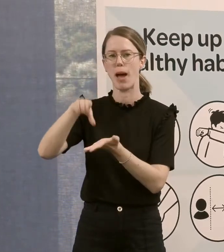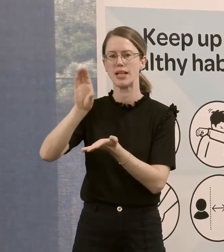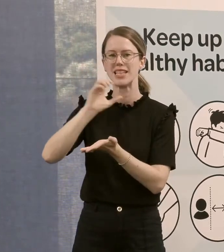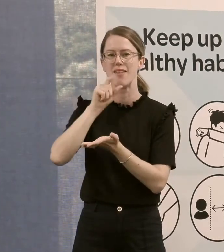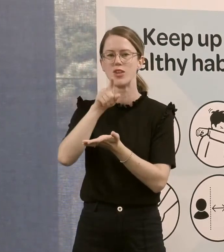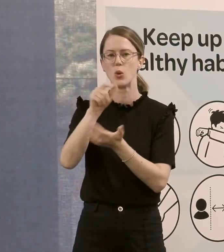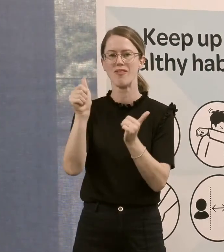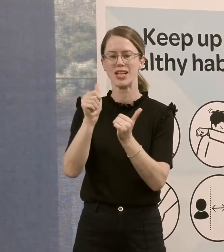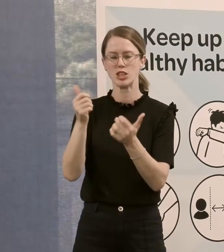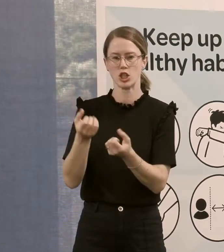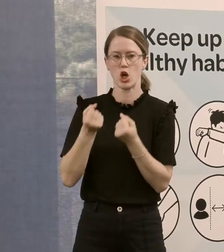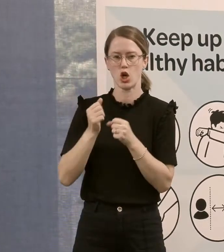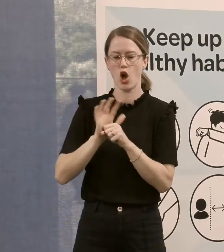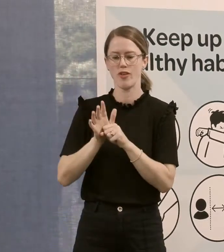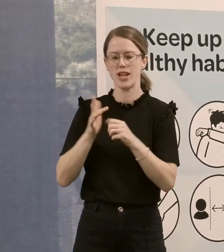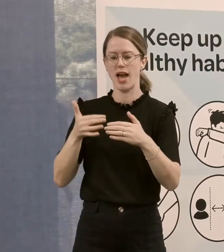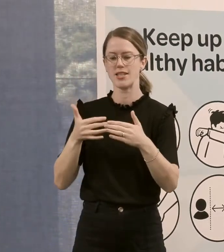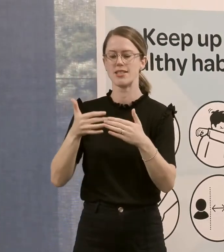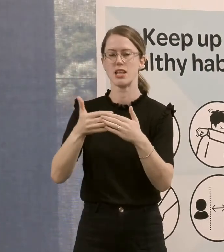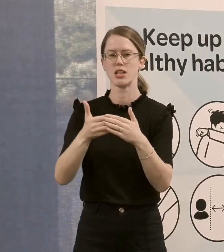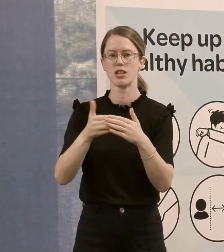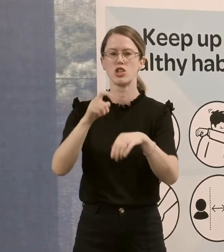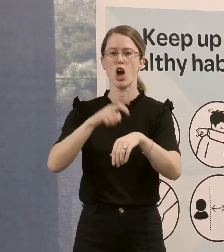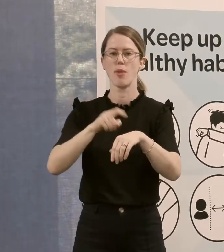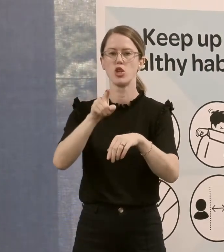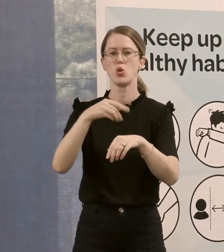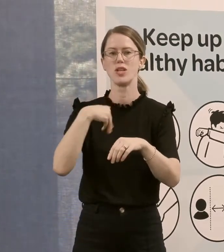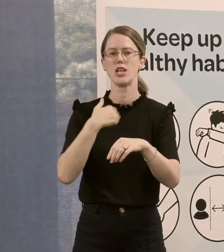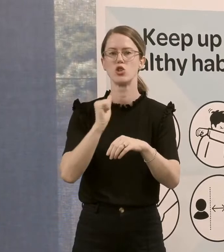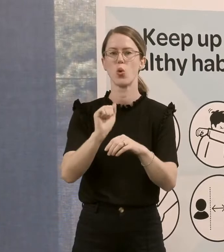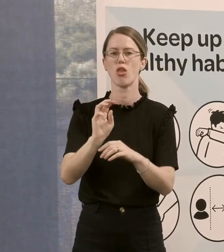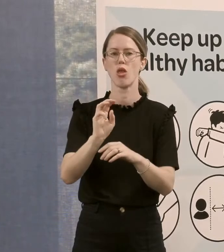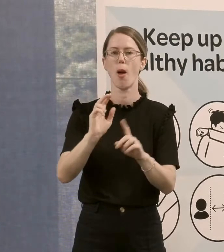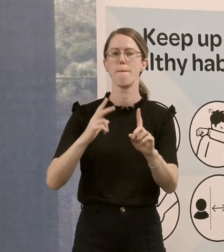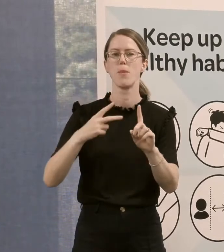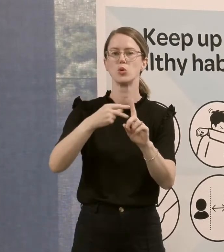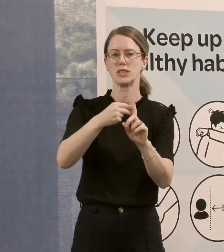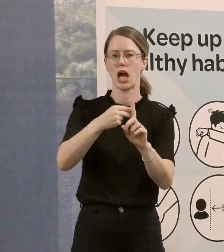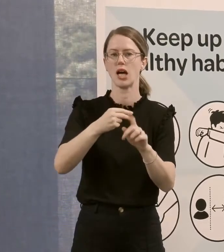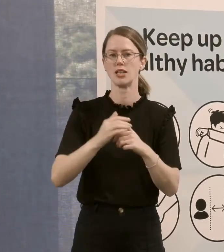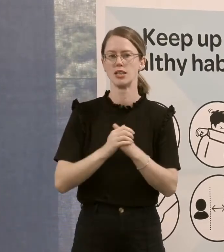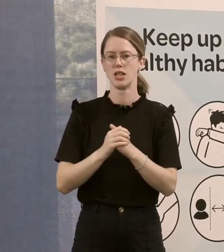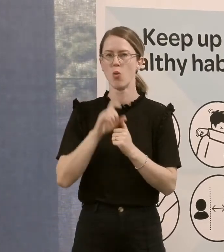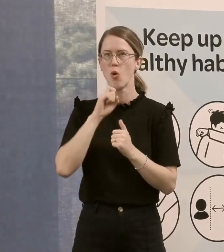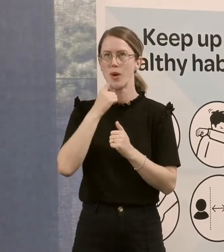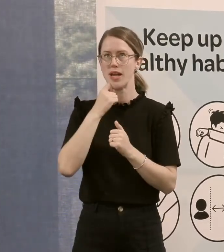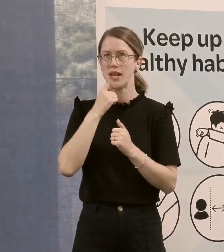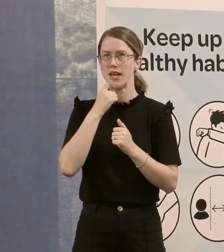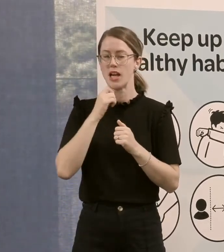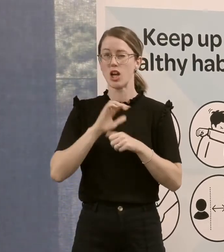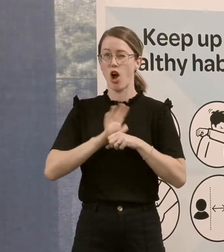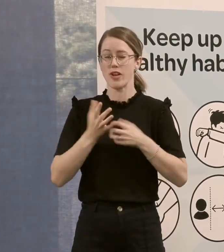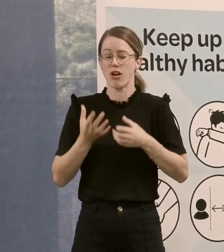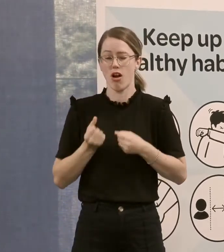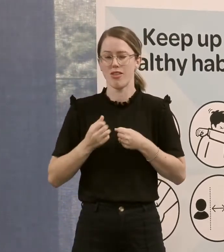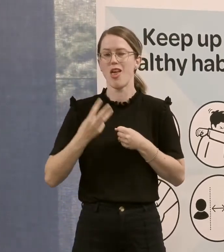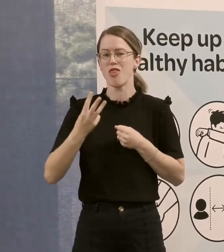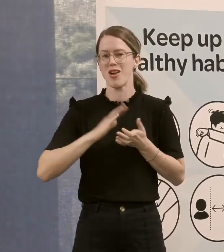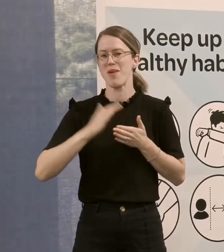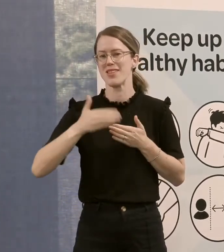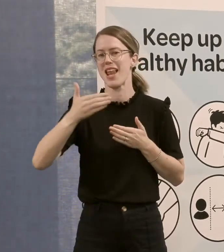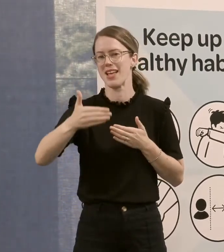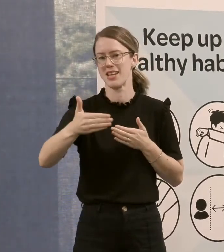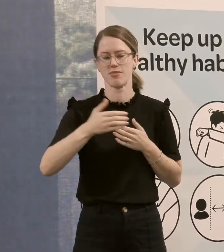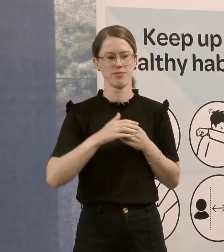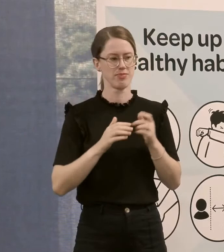pass until they're due for their booster, which will be 3 months after their second dose. 3 months after their infection. And